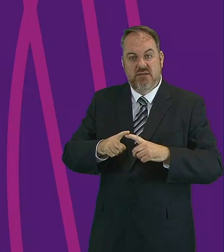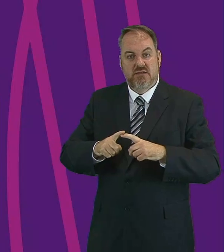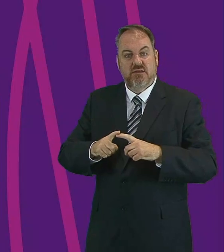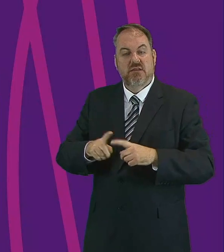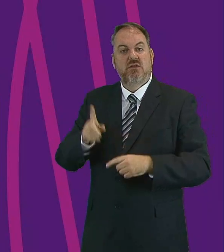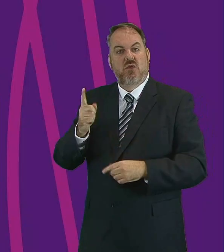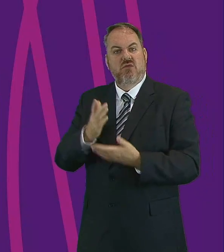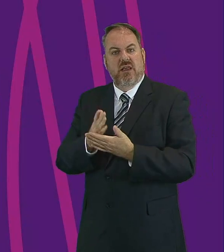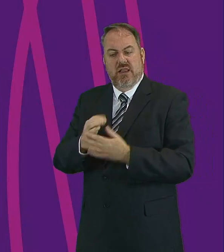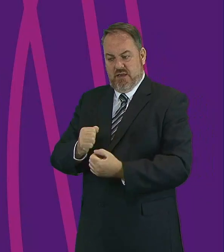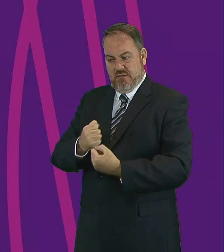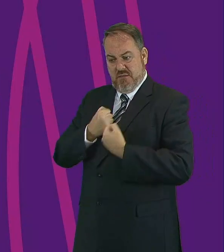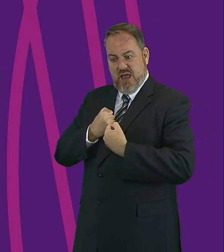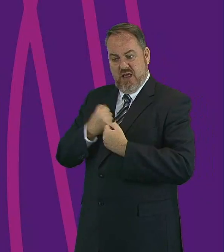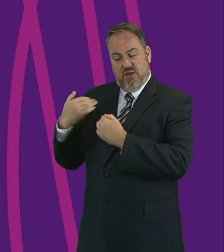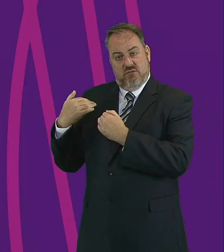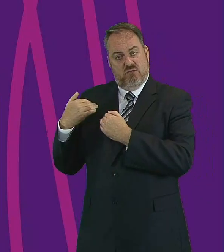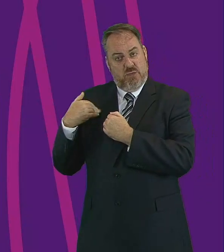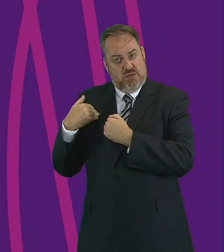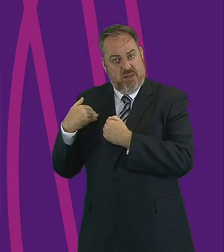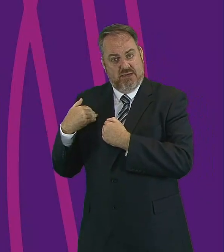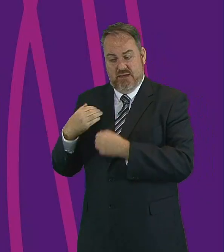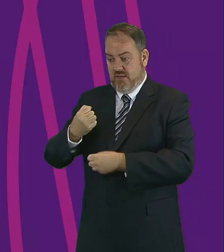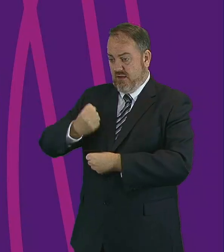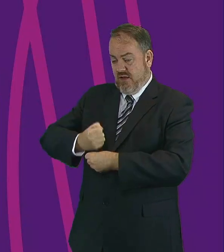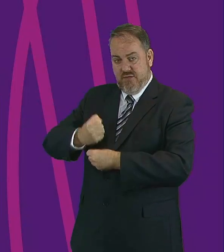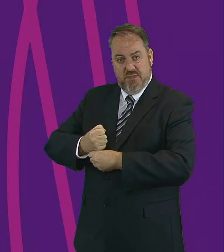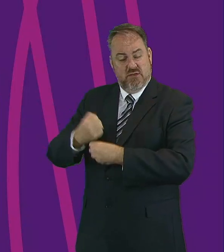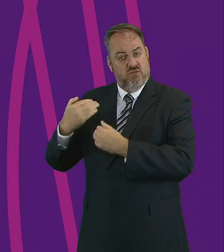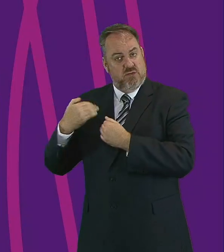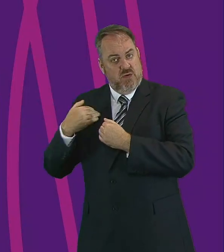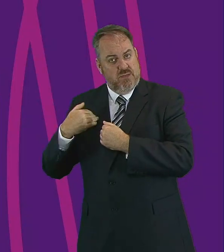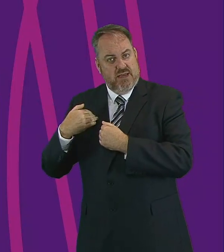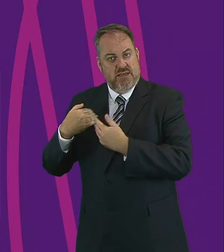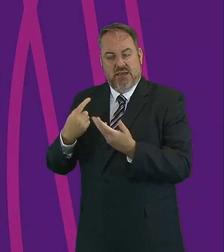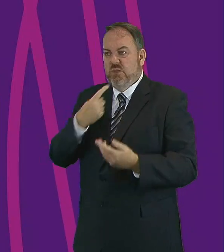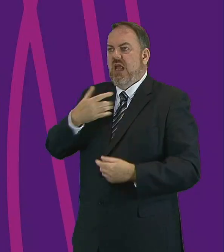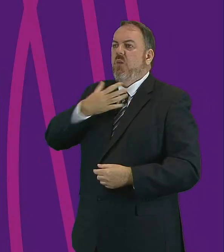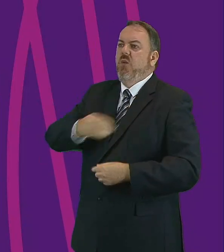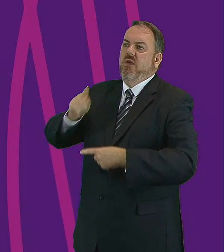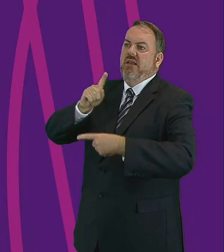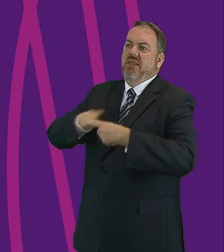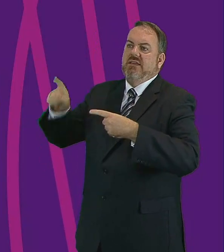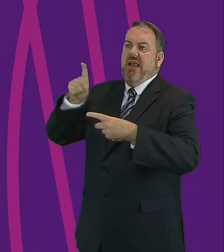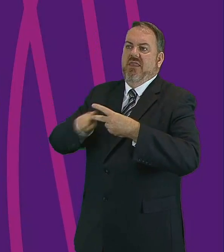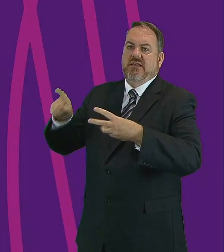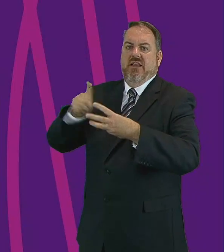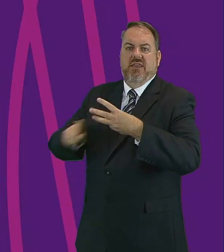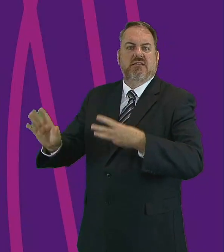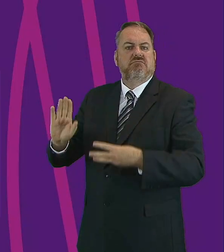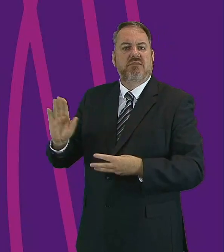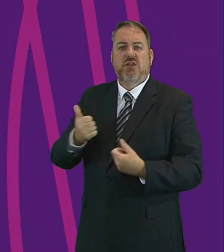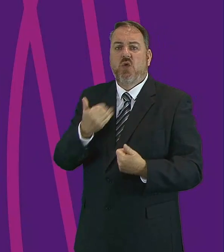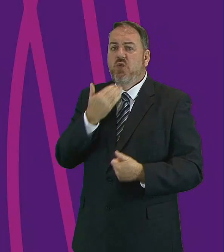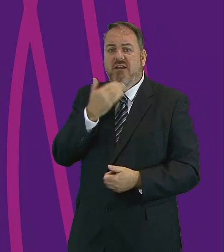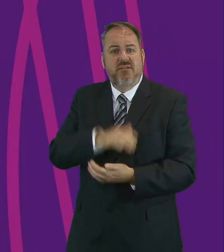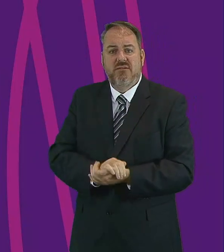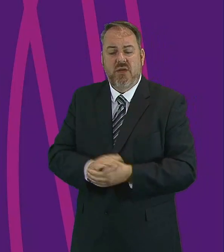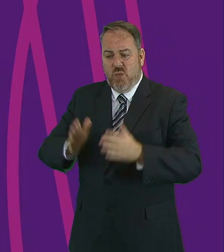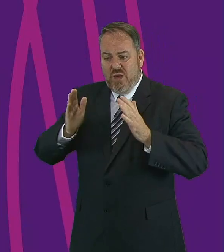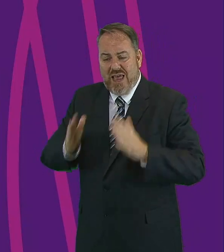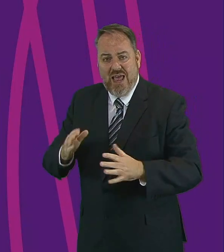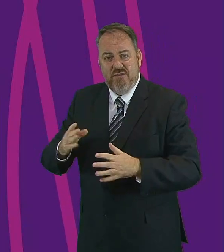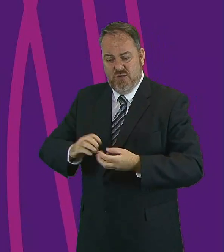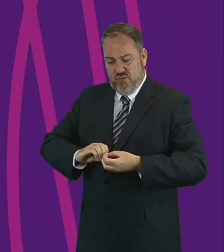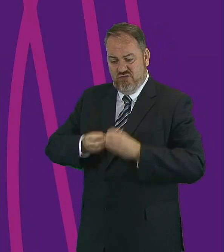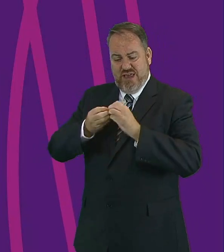my job, the Scottish Government's job, not just to say what we want to happen, but actually put in place the plans that can deliver